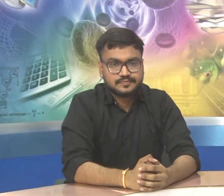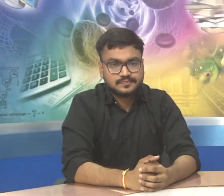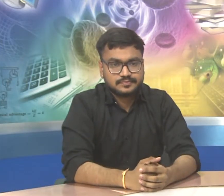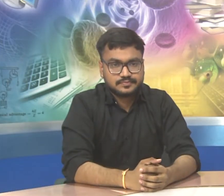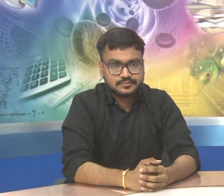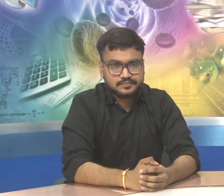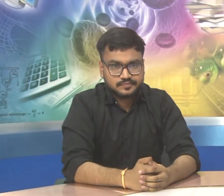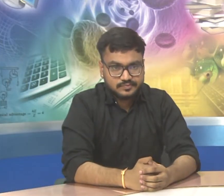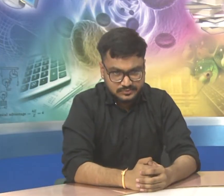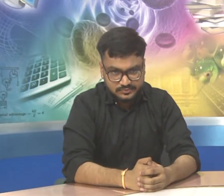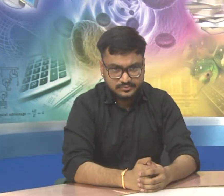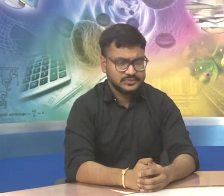screen.